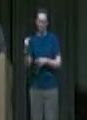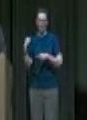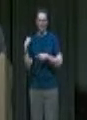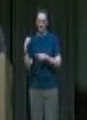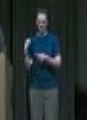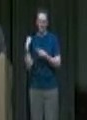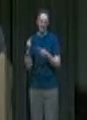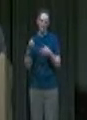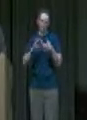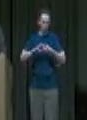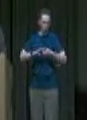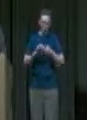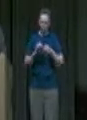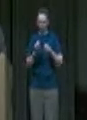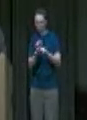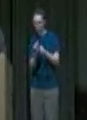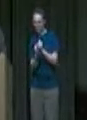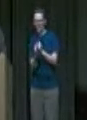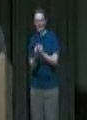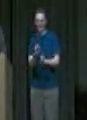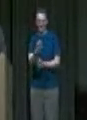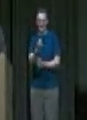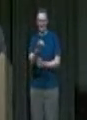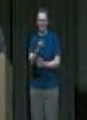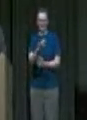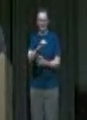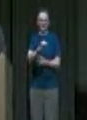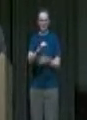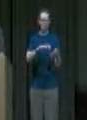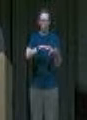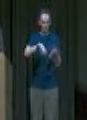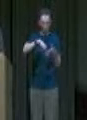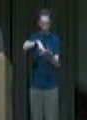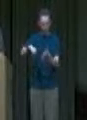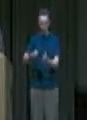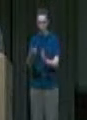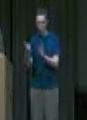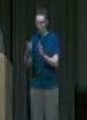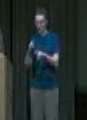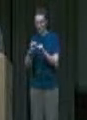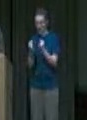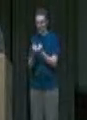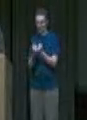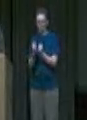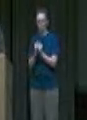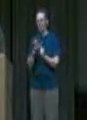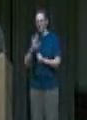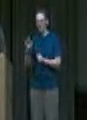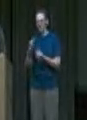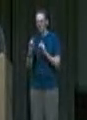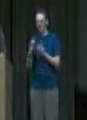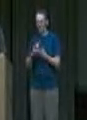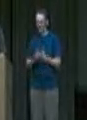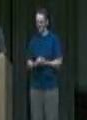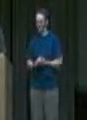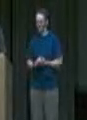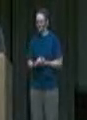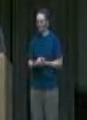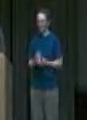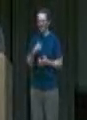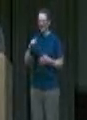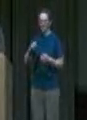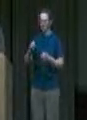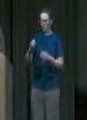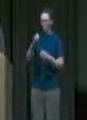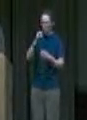hand with the sediment removal team and their design. How close do I need to be to the